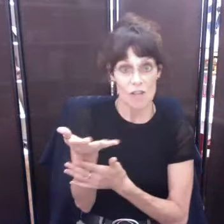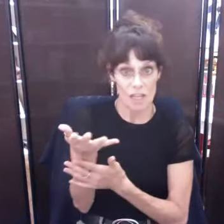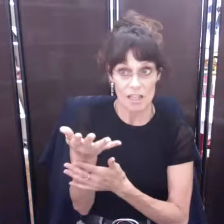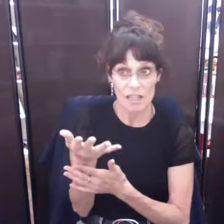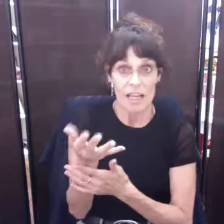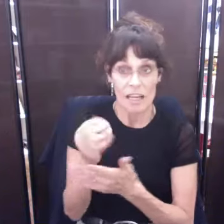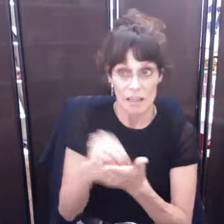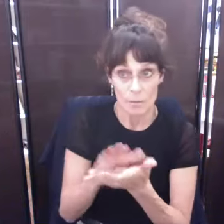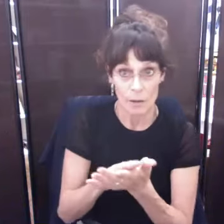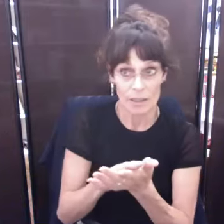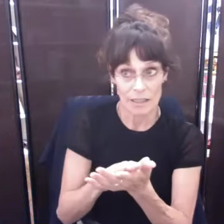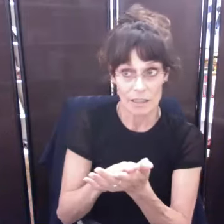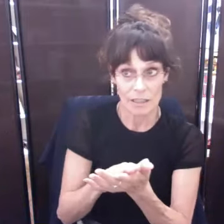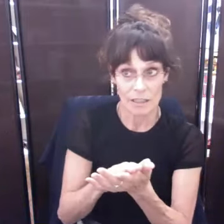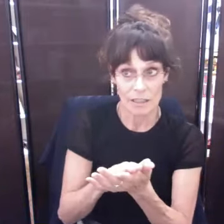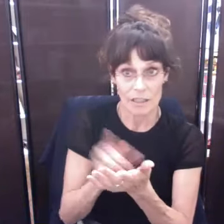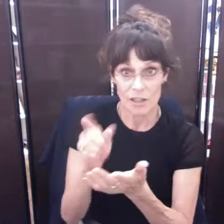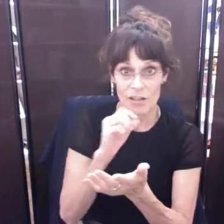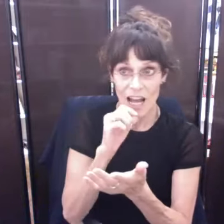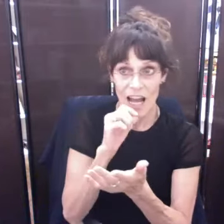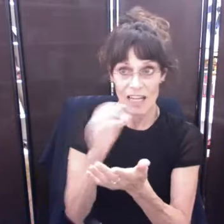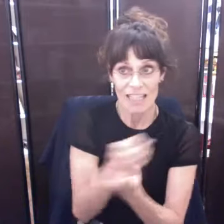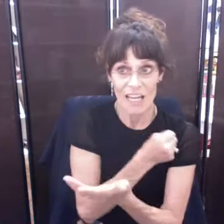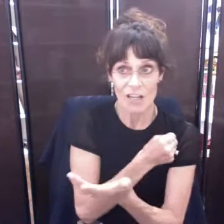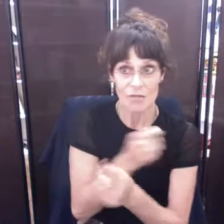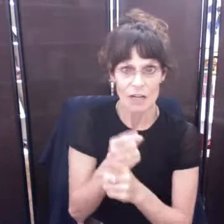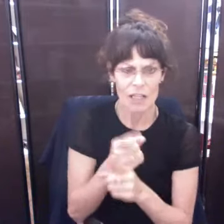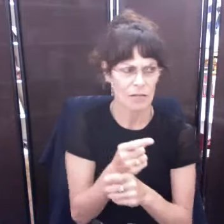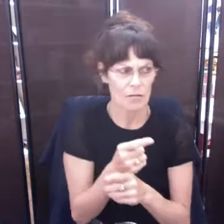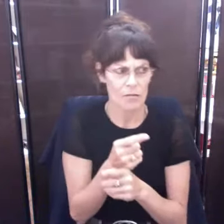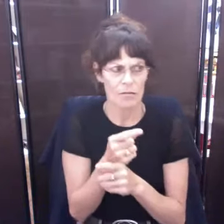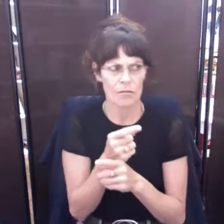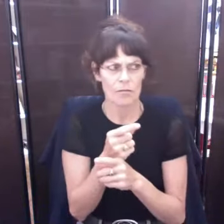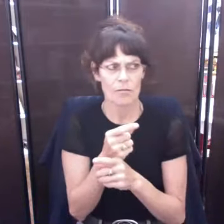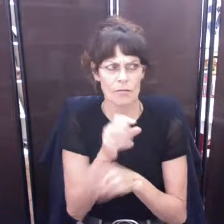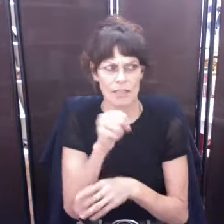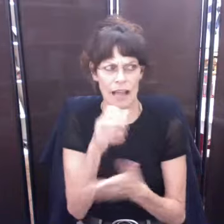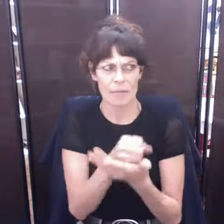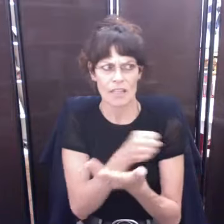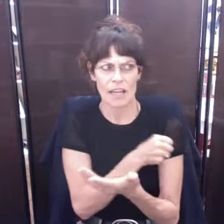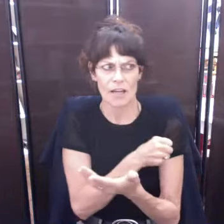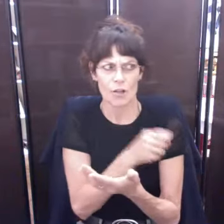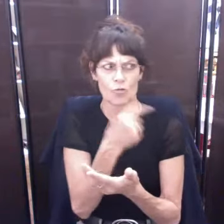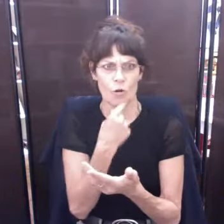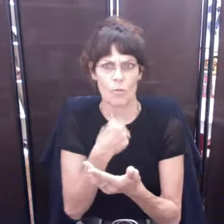notes because you're not a taker, are you? And I was like, well, yes, I am. You told me not to lie. I'm a taker. I'm a total